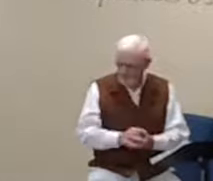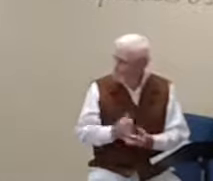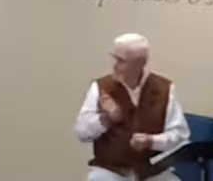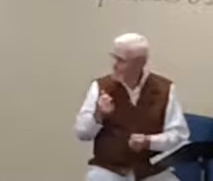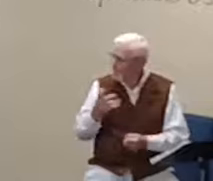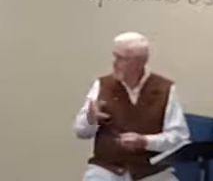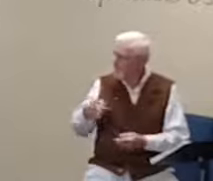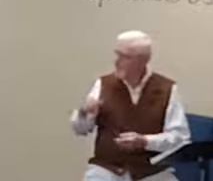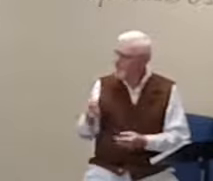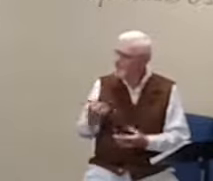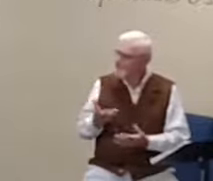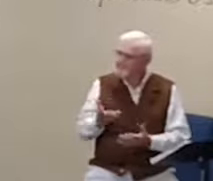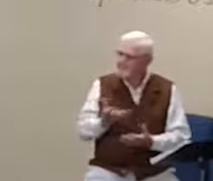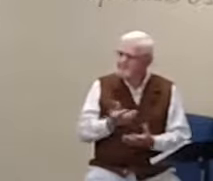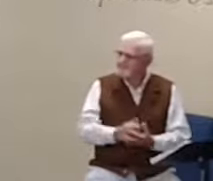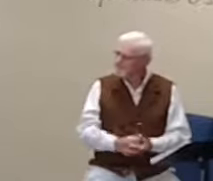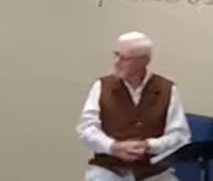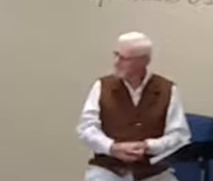missed?